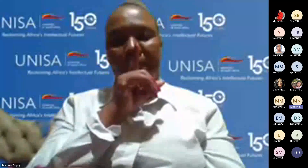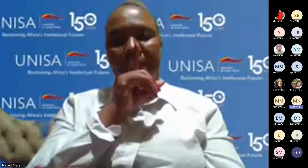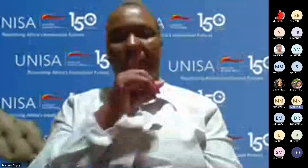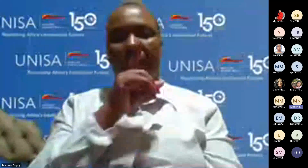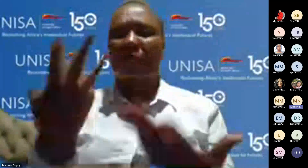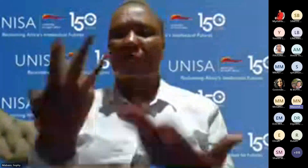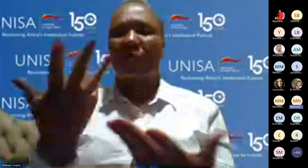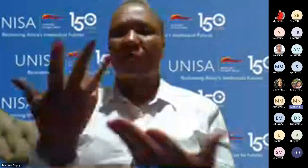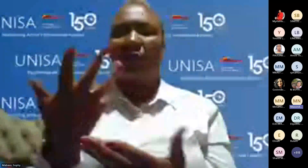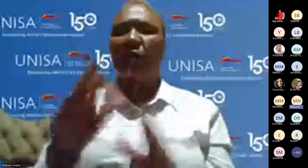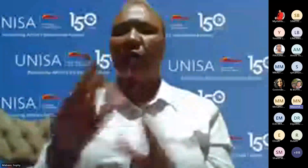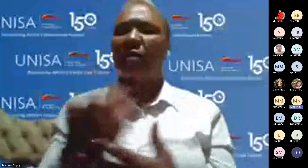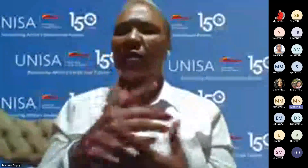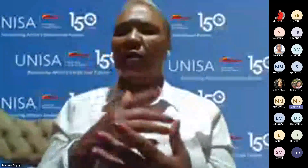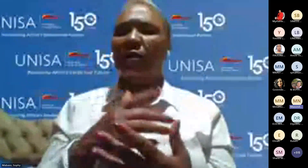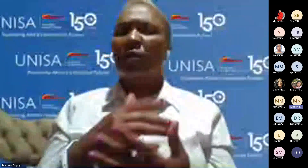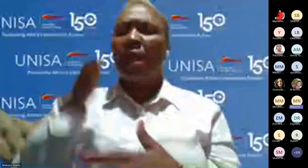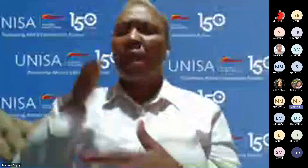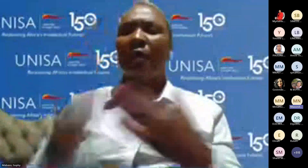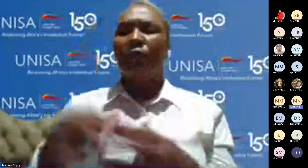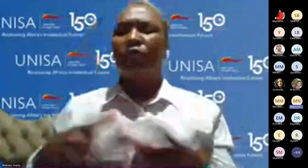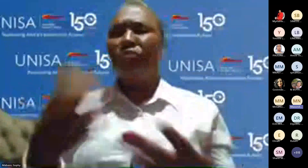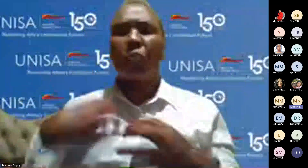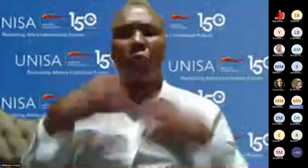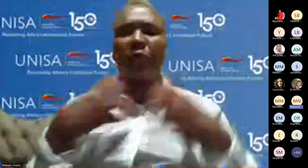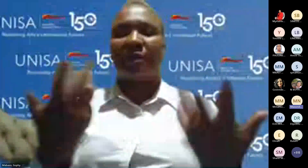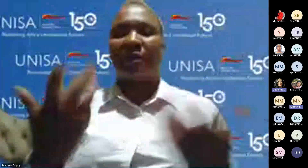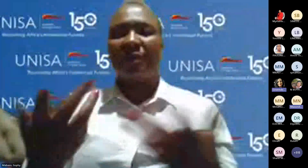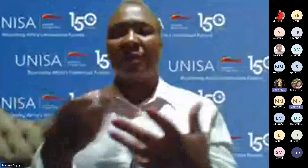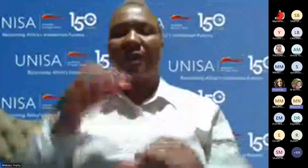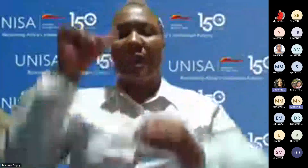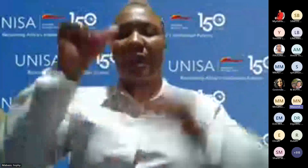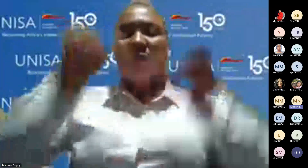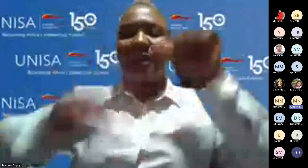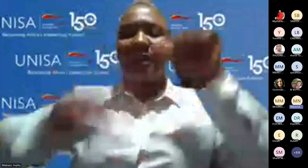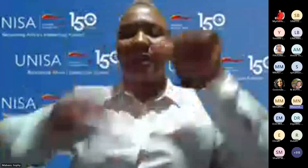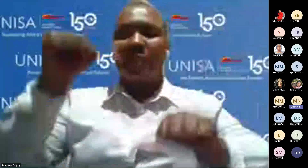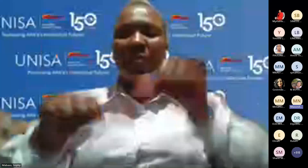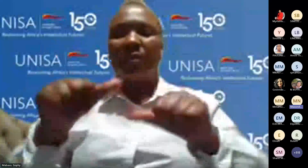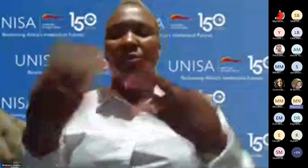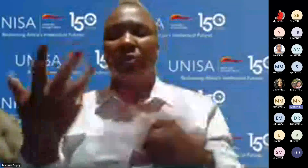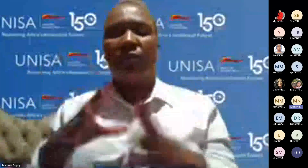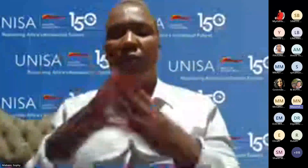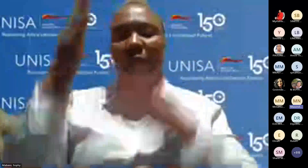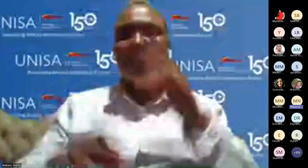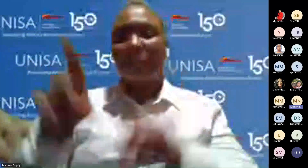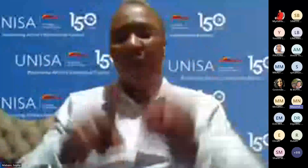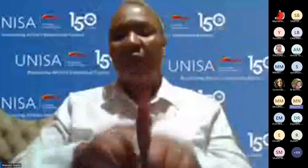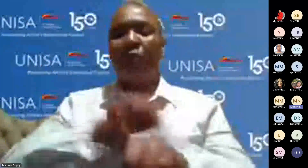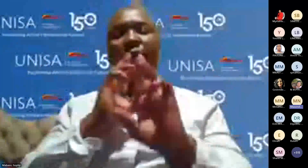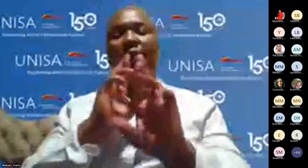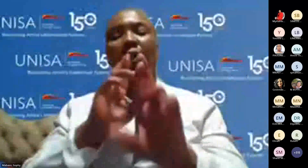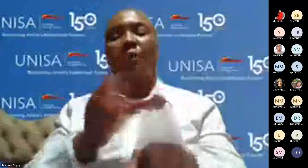up desperate in terms of assessments, and you end up failing because no response.